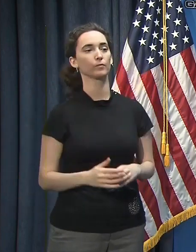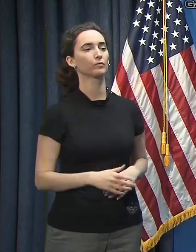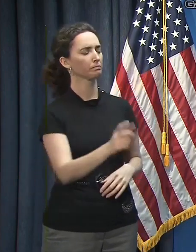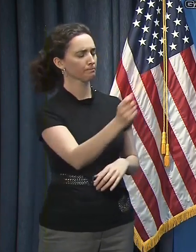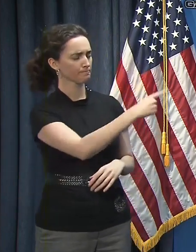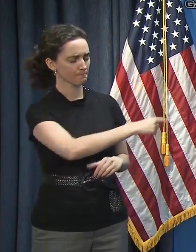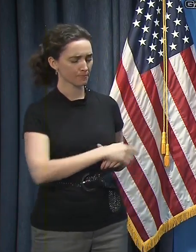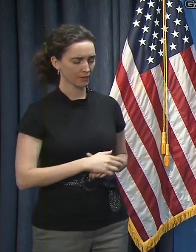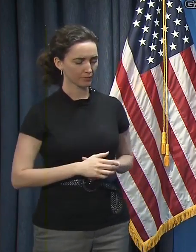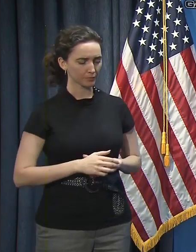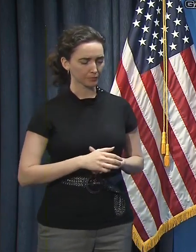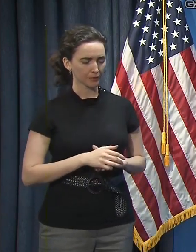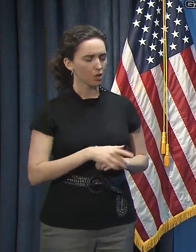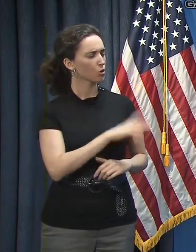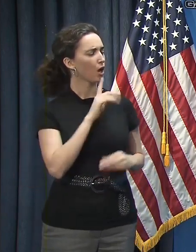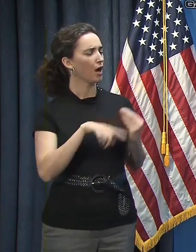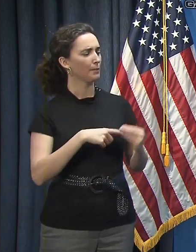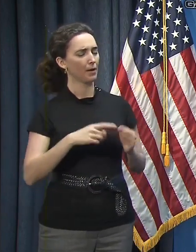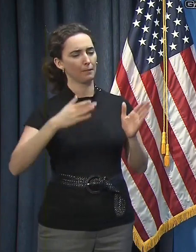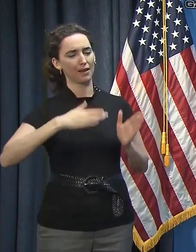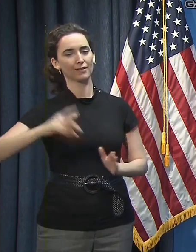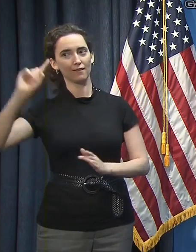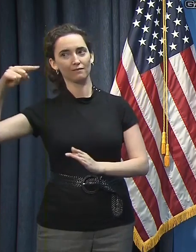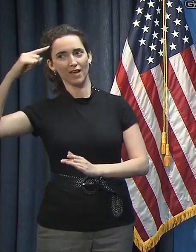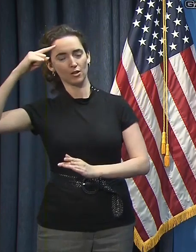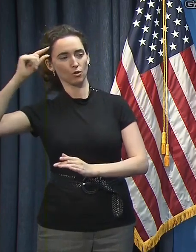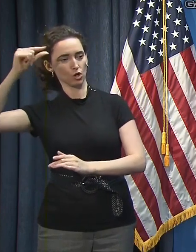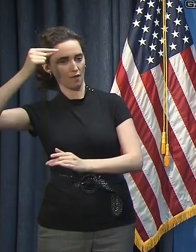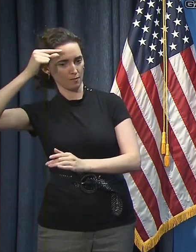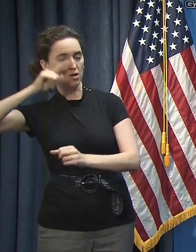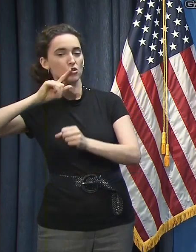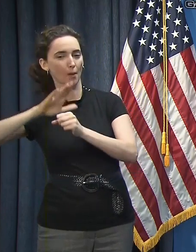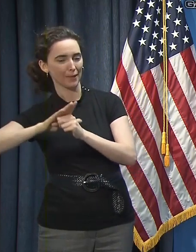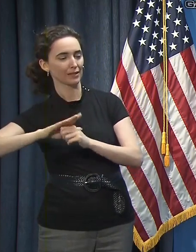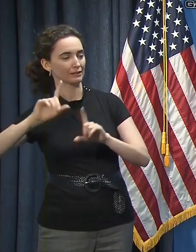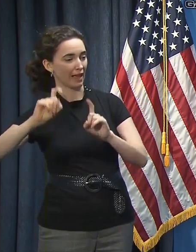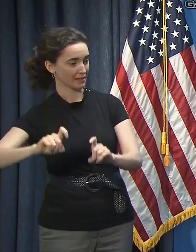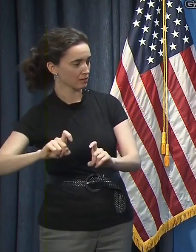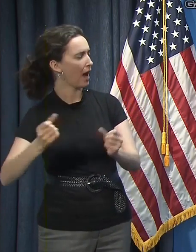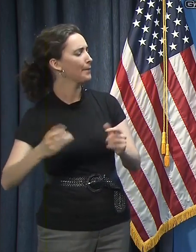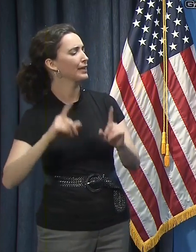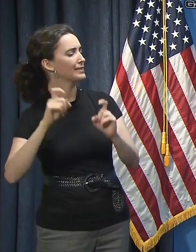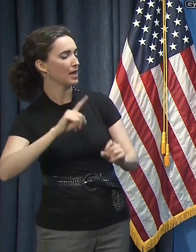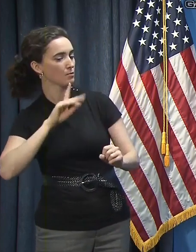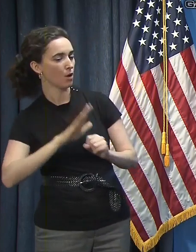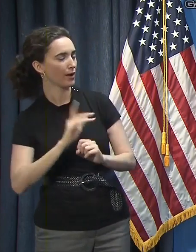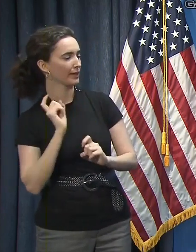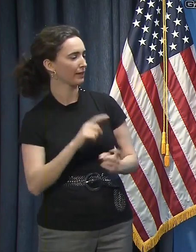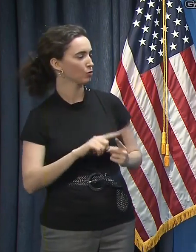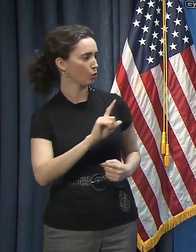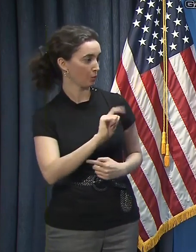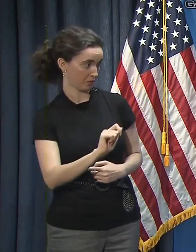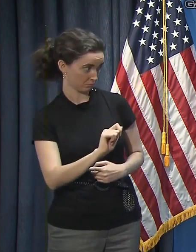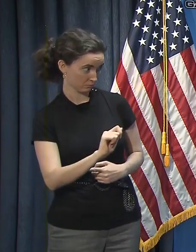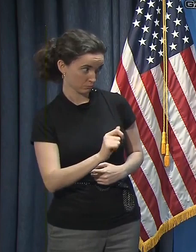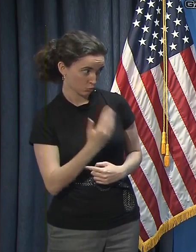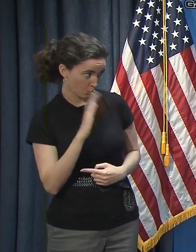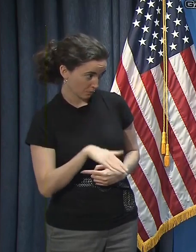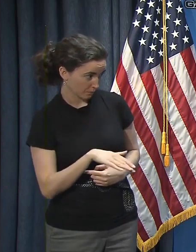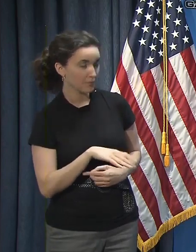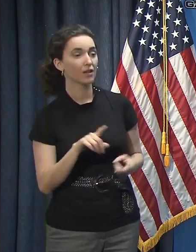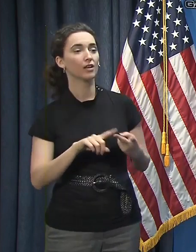regarding testing. How many specific tests have they committed? Did they commit a specific number to Louisiana? And also, you mentioned the possibility that